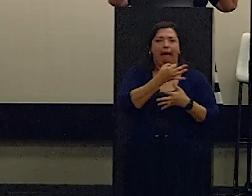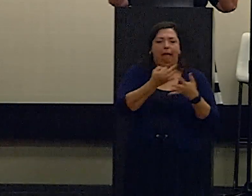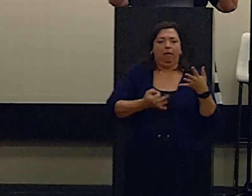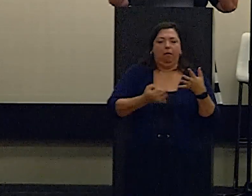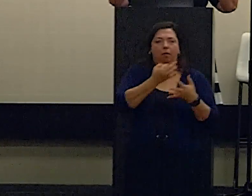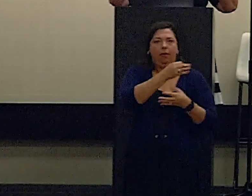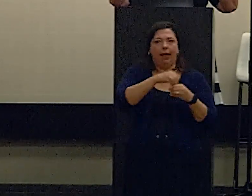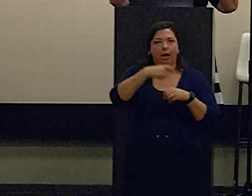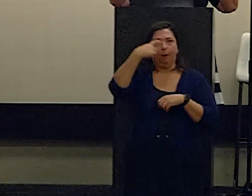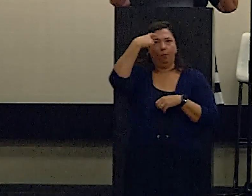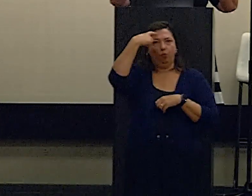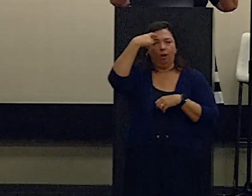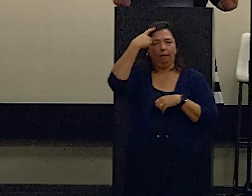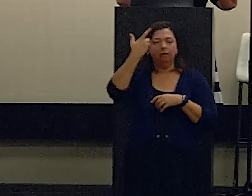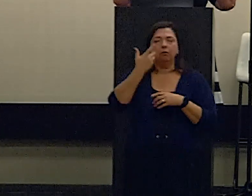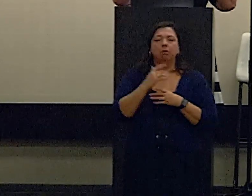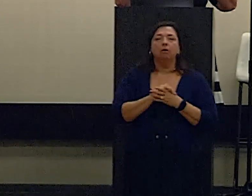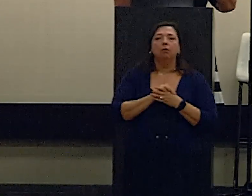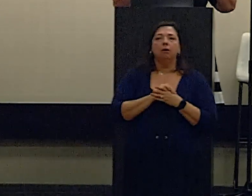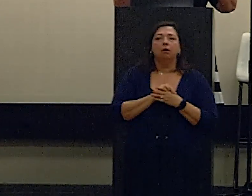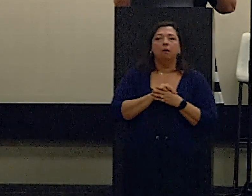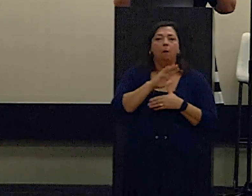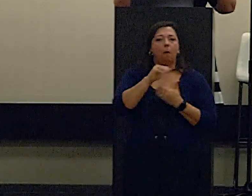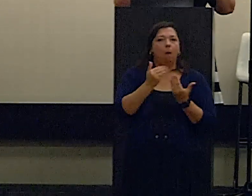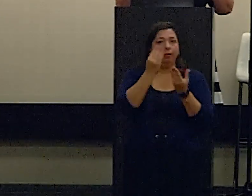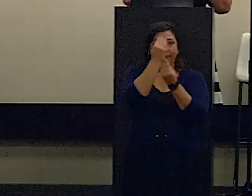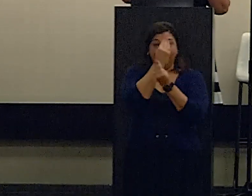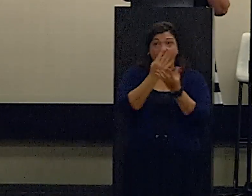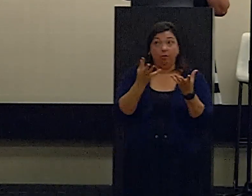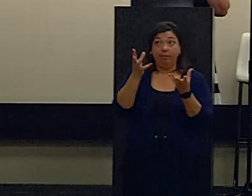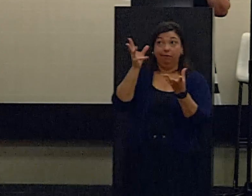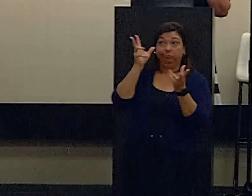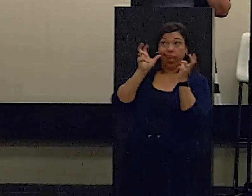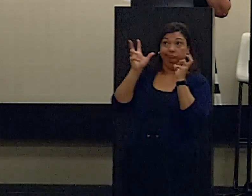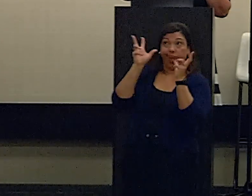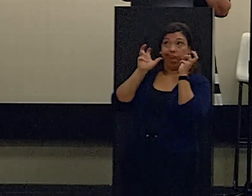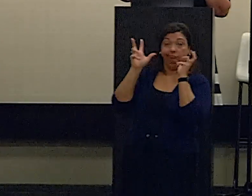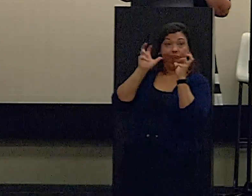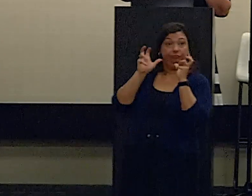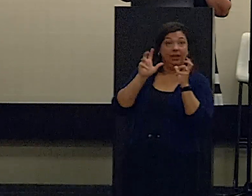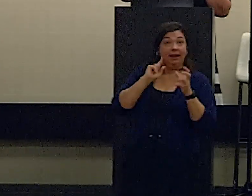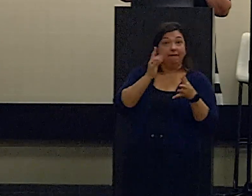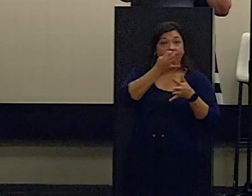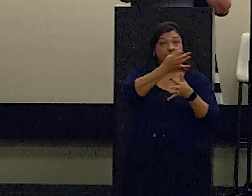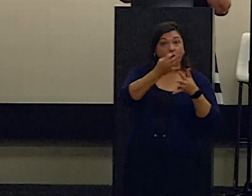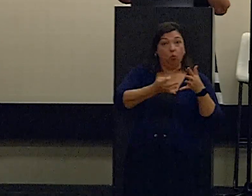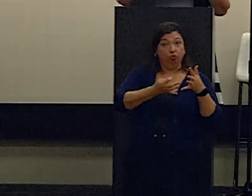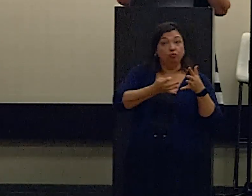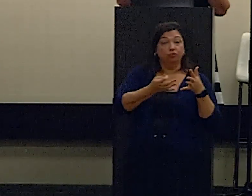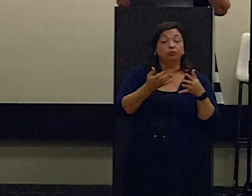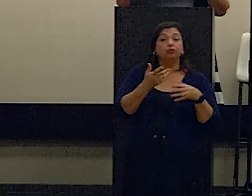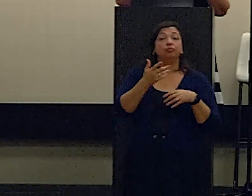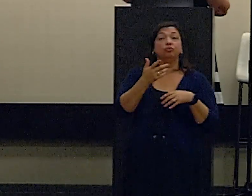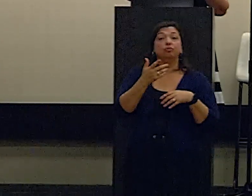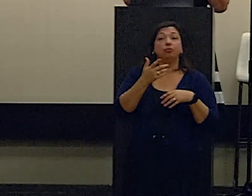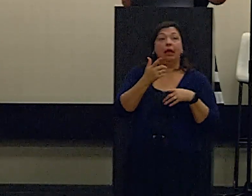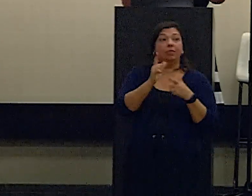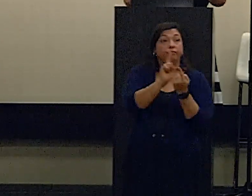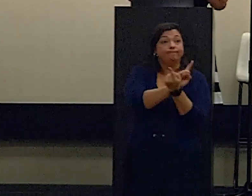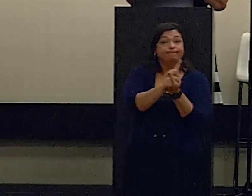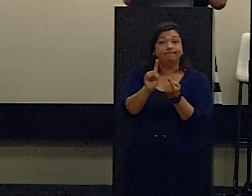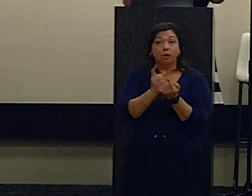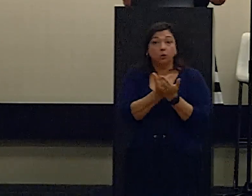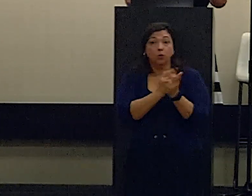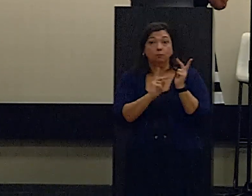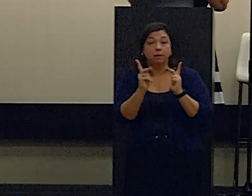That's the metaphor I like to use. All of the information that we take in, we put in these nice little file folders. And as we're meeting different people, these